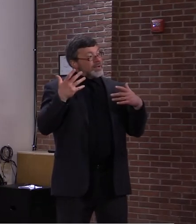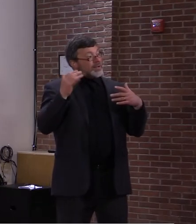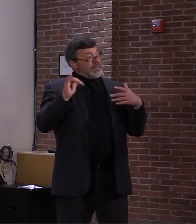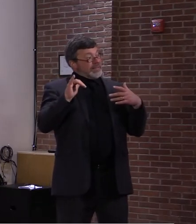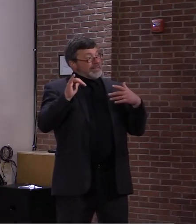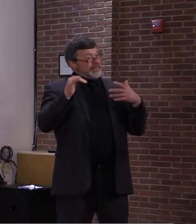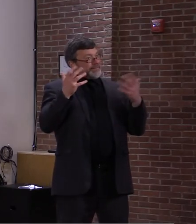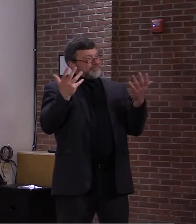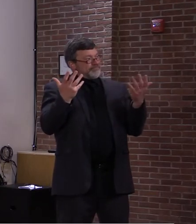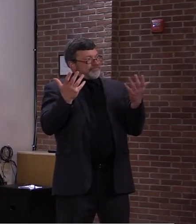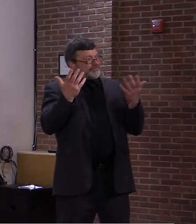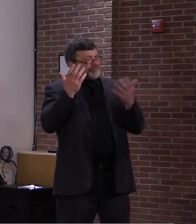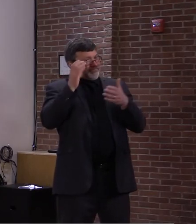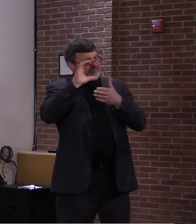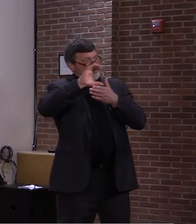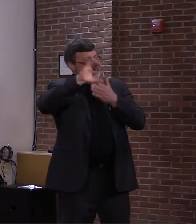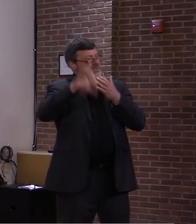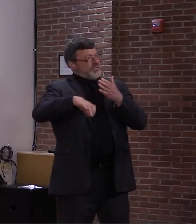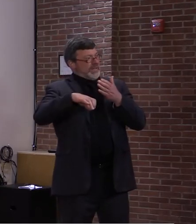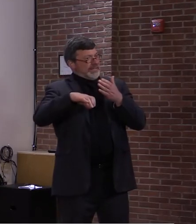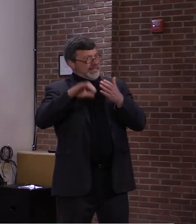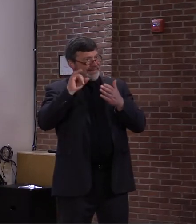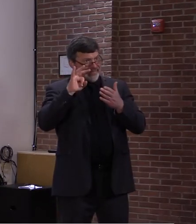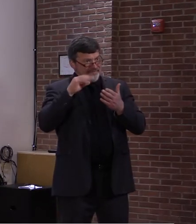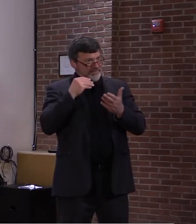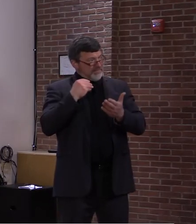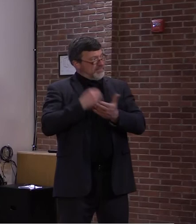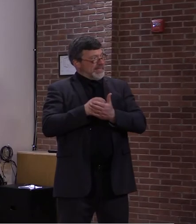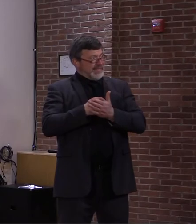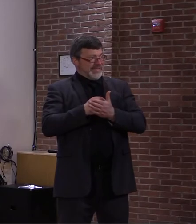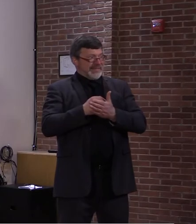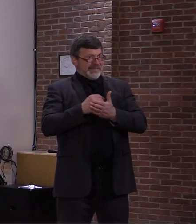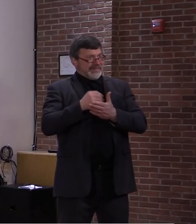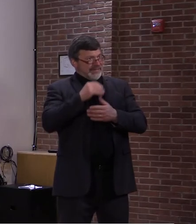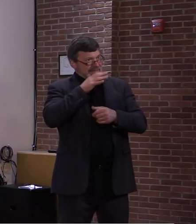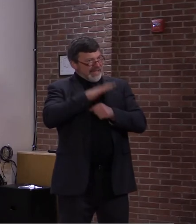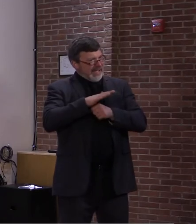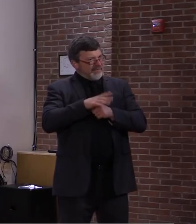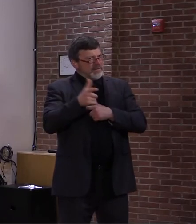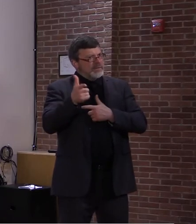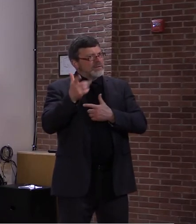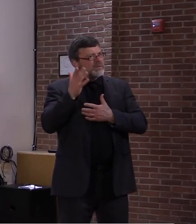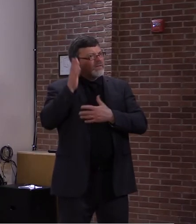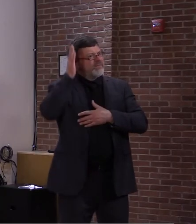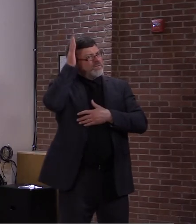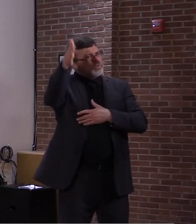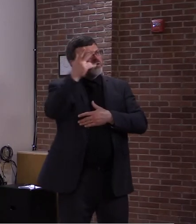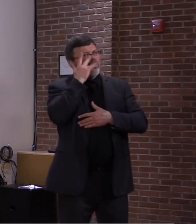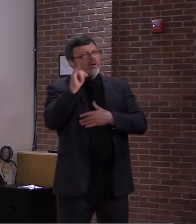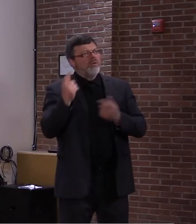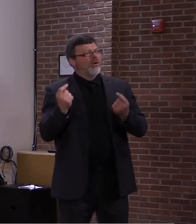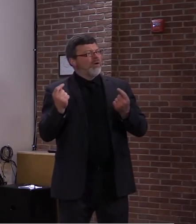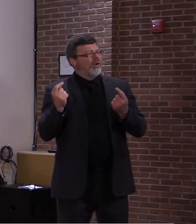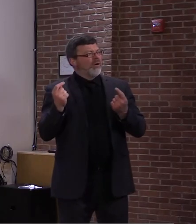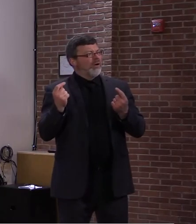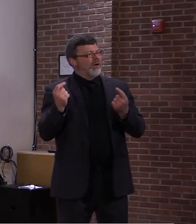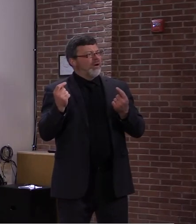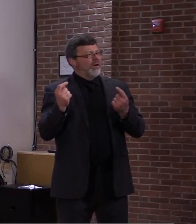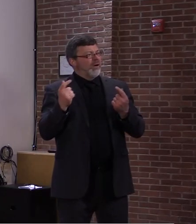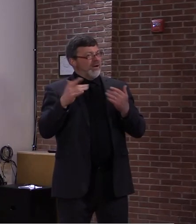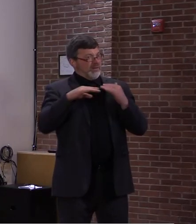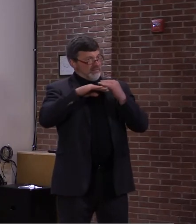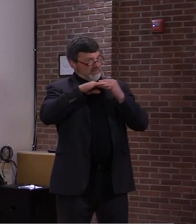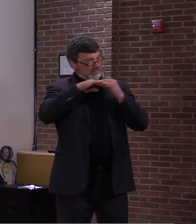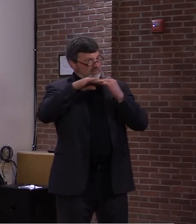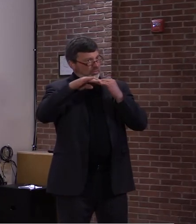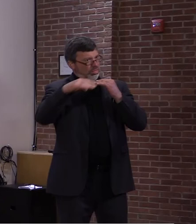you fear if the funding isn't provided? Yeah, I think we'll continue to see a stagnation in the rural parts of the state